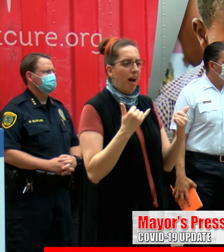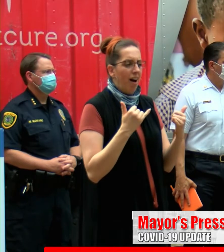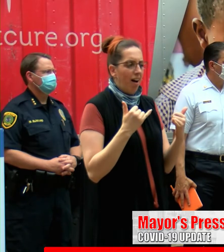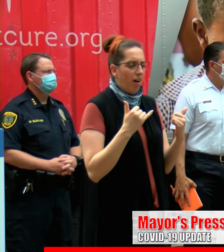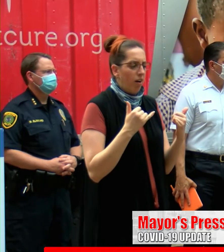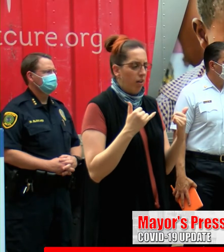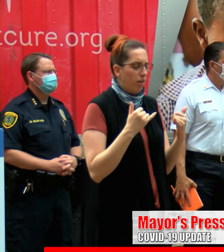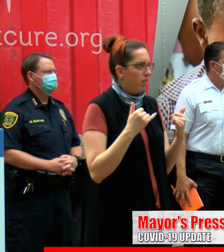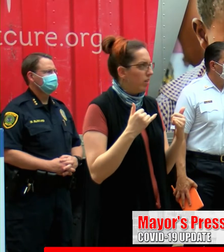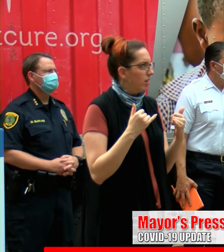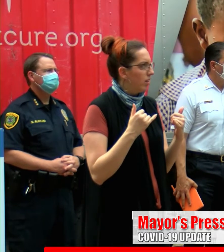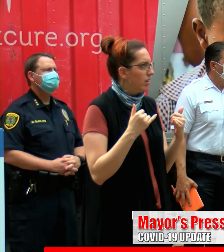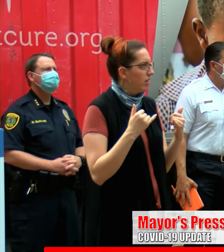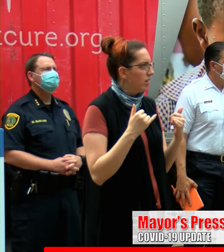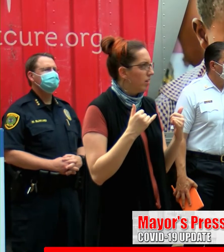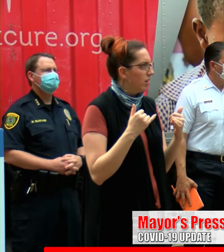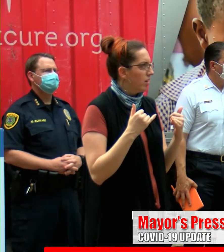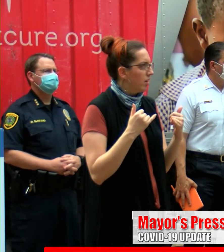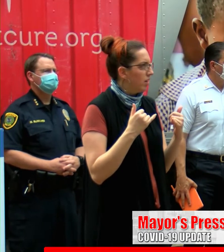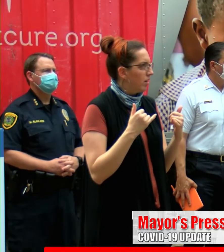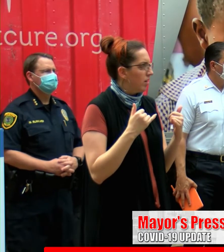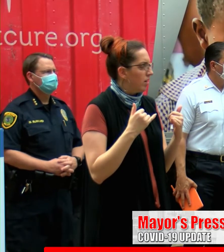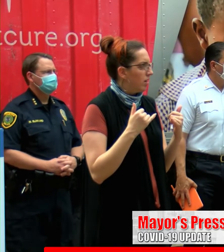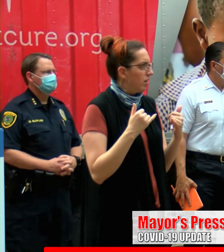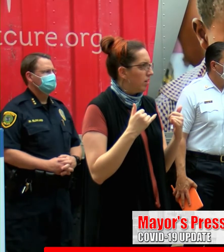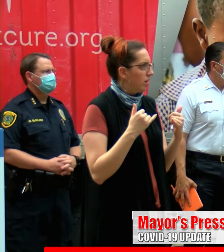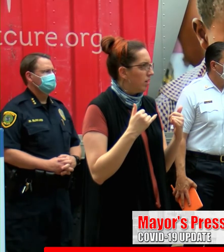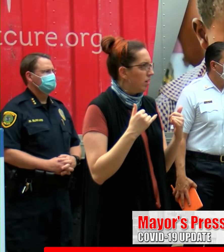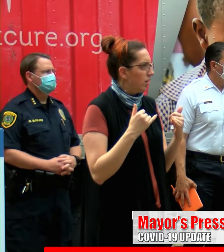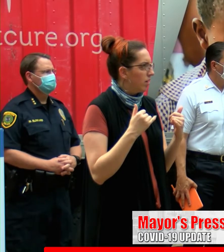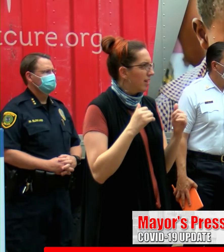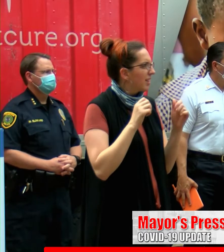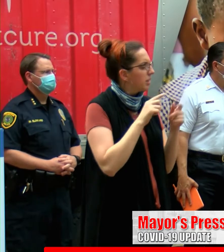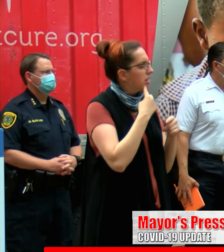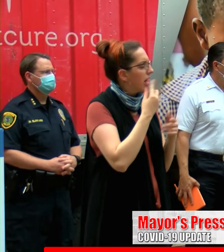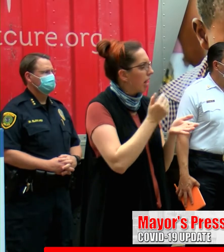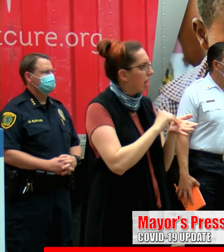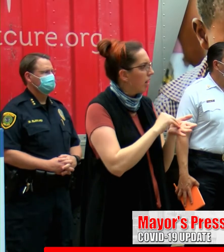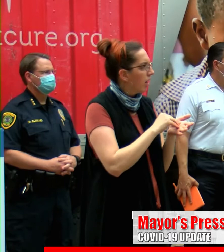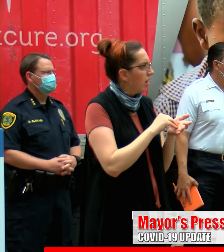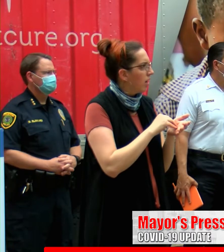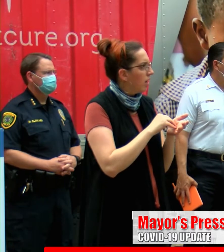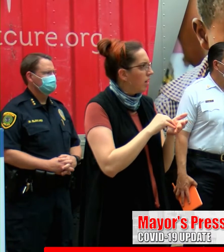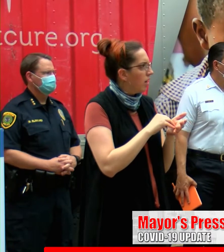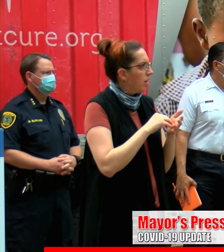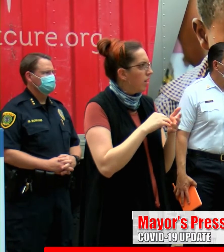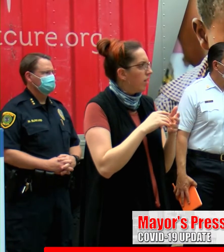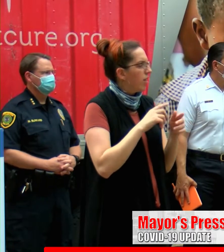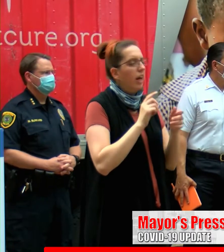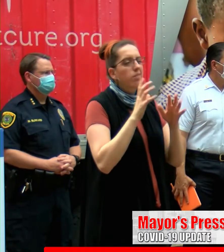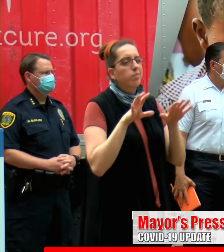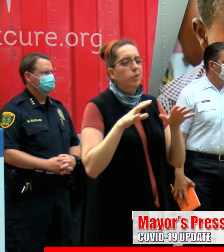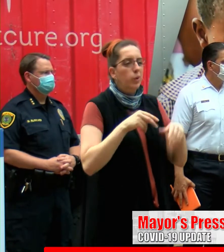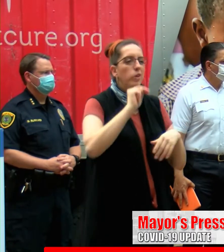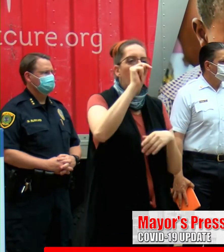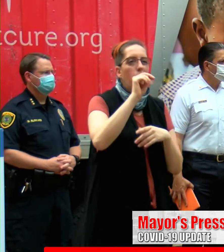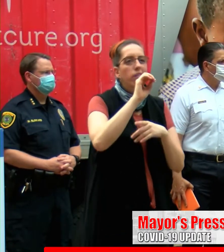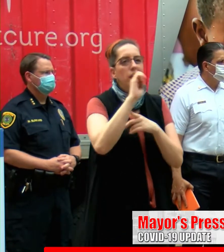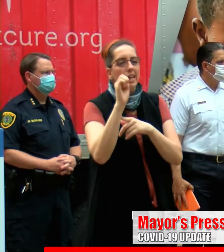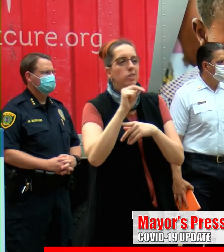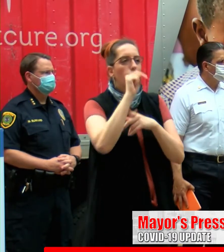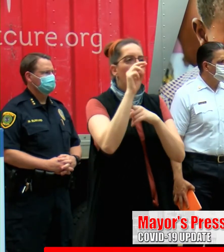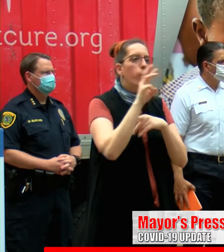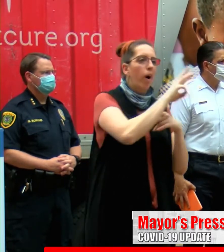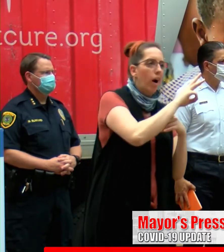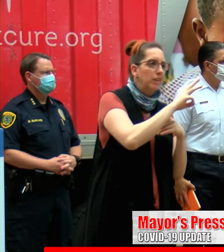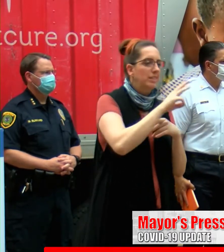quadrant system currently doesn't really tell us anything. Say it one more time. The quadrants, they're doing cases like Northwest, Northeast. I mean, it's a